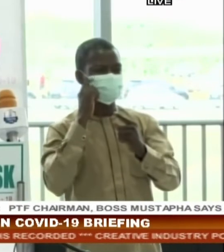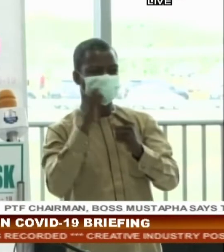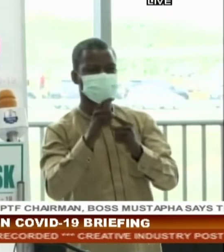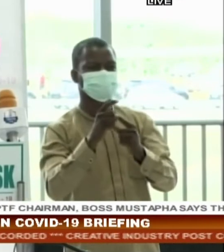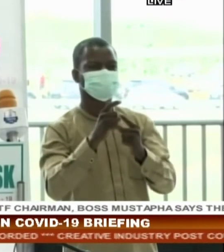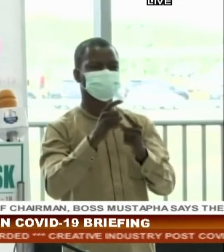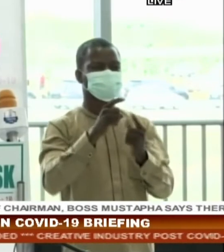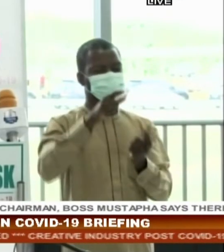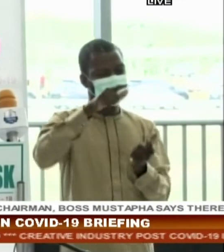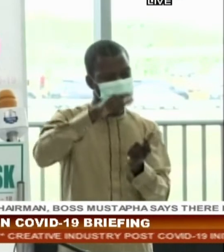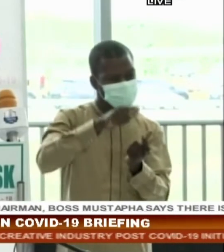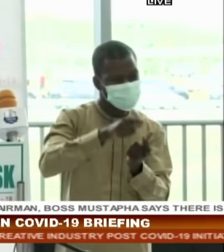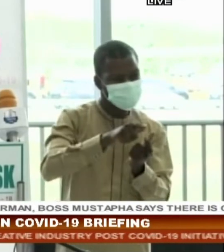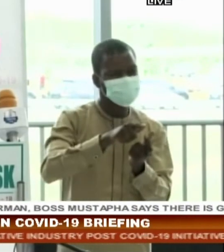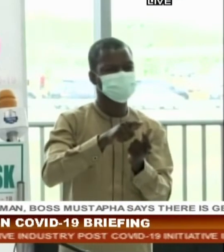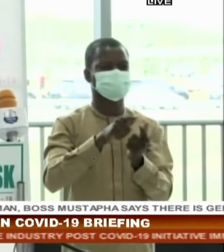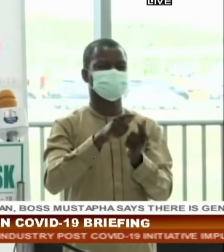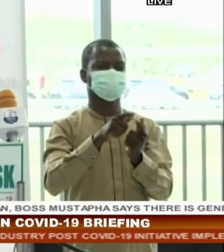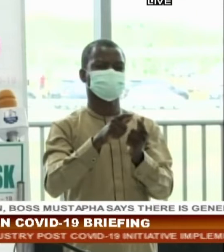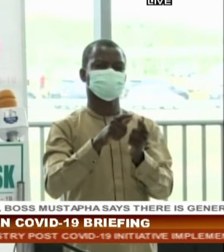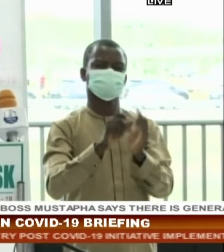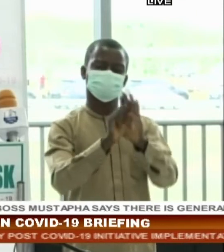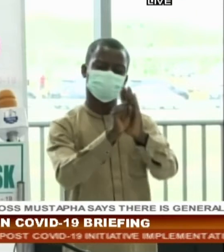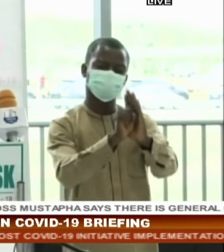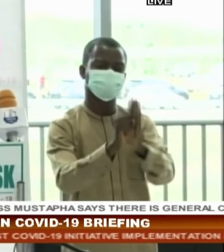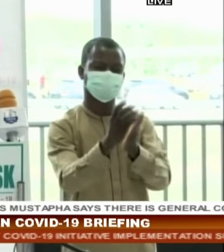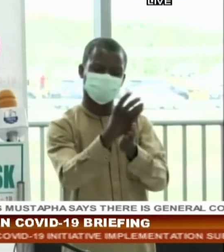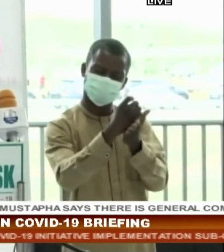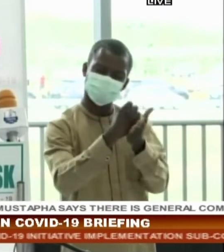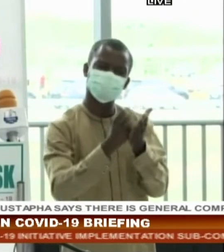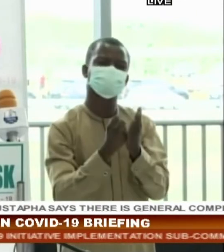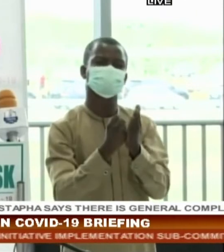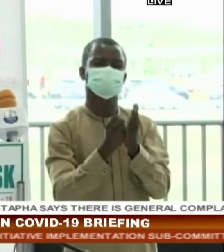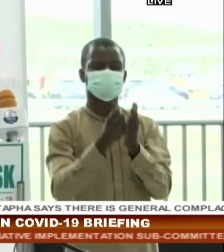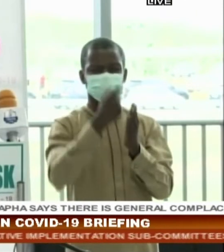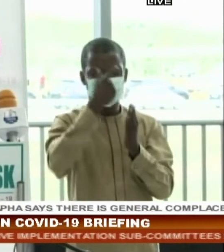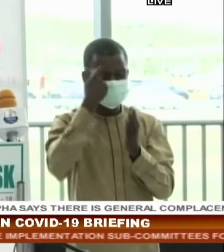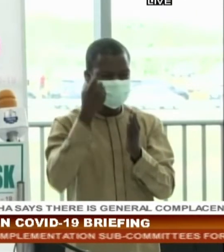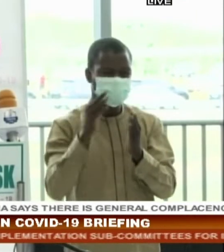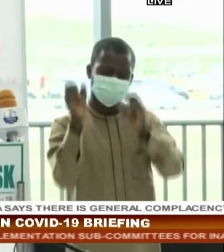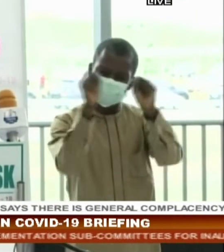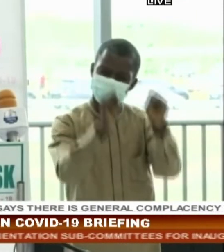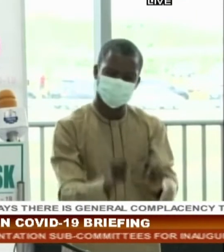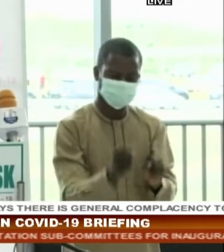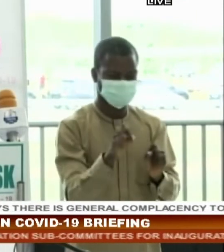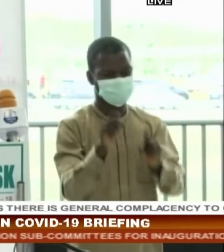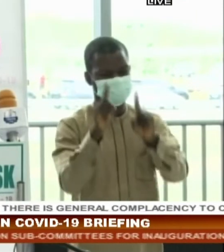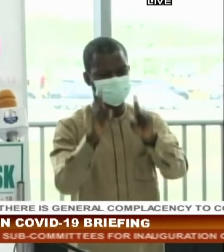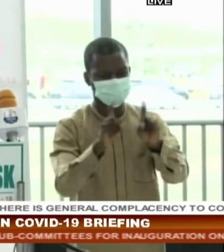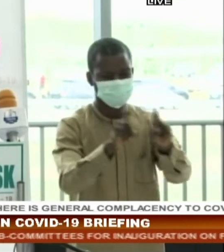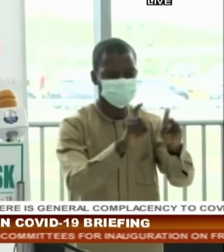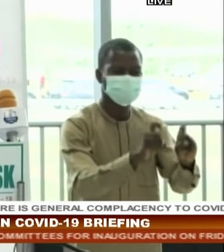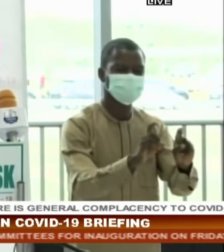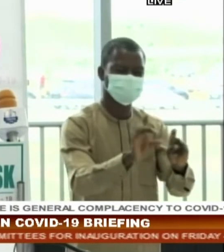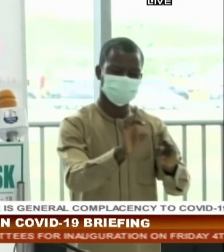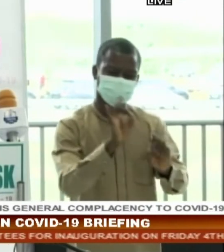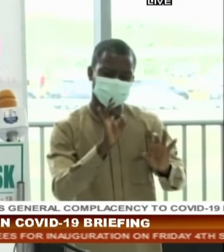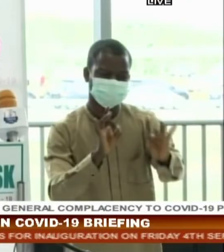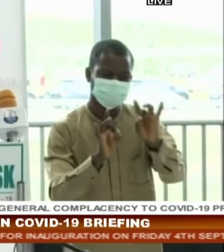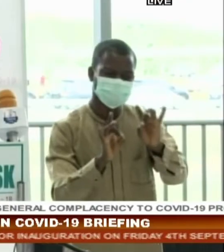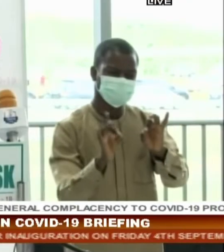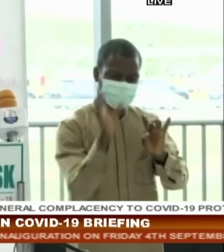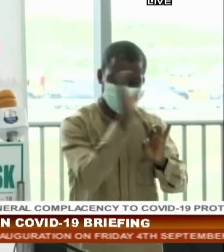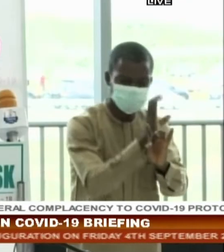sample collection because of what it portends for the strategy of testing, detection,